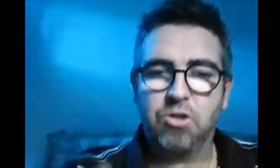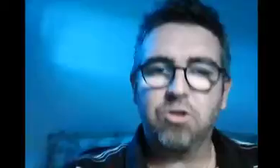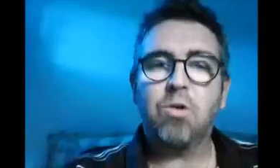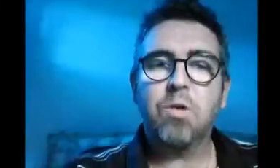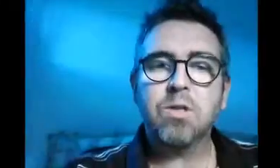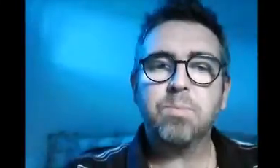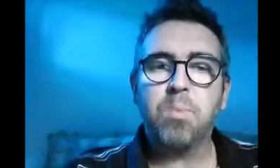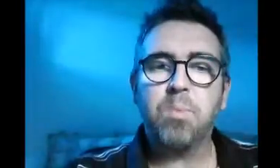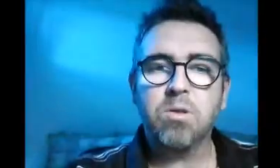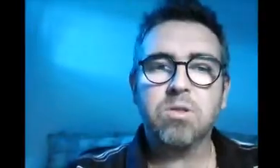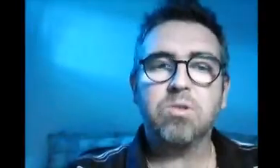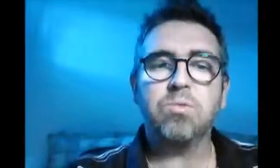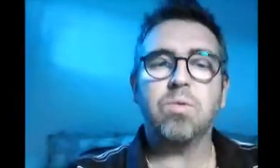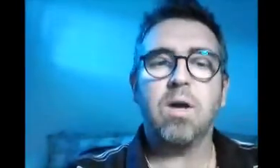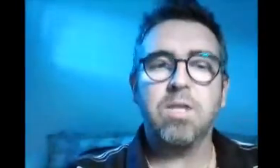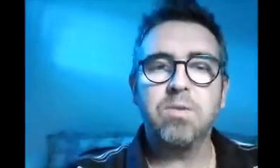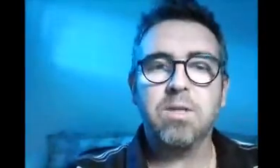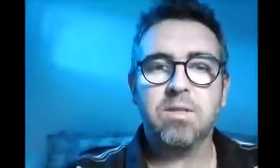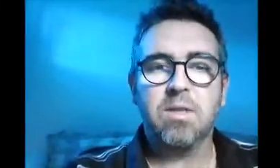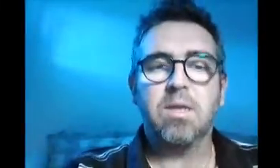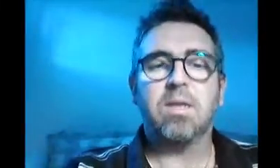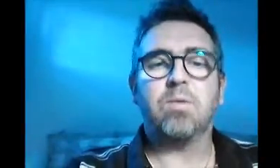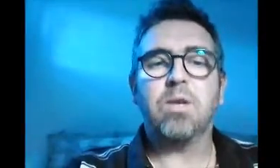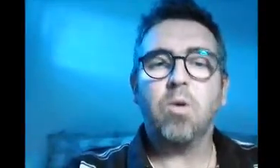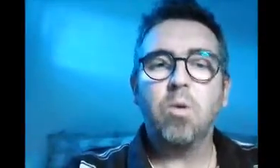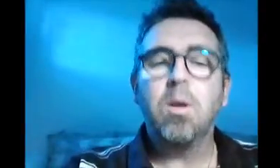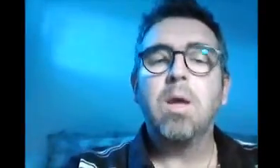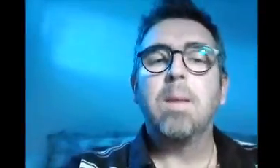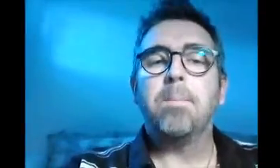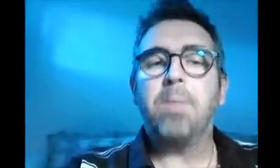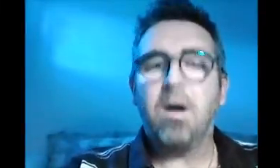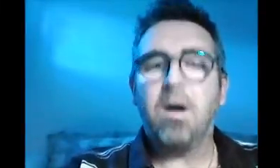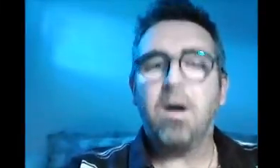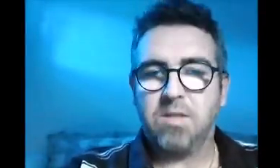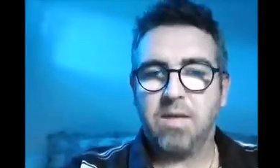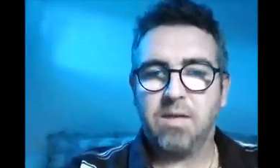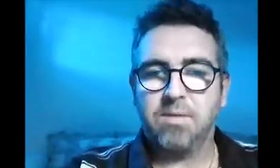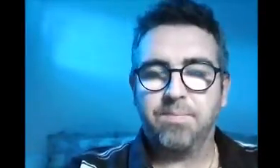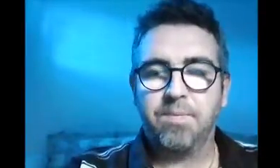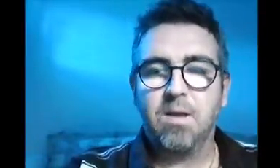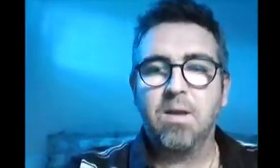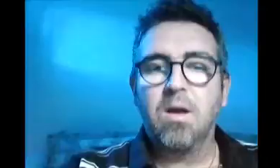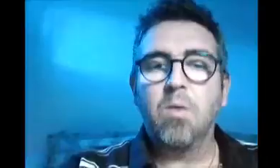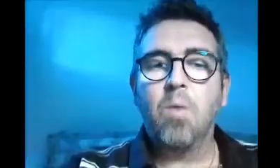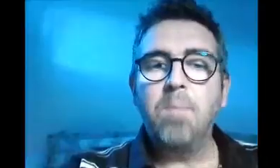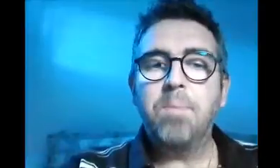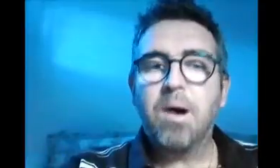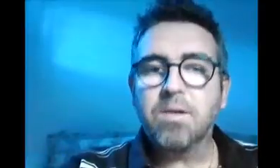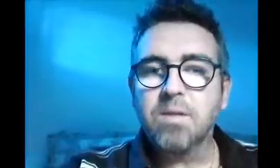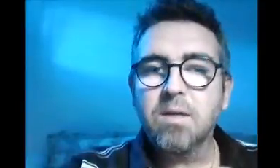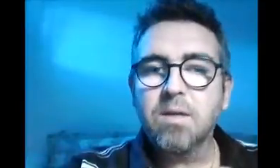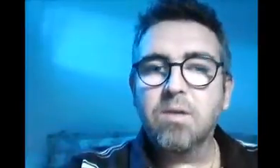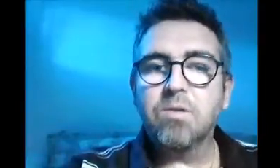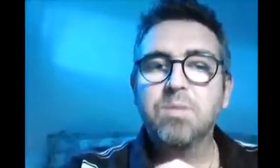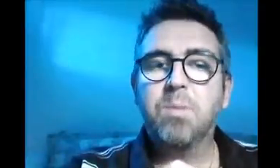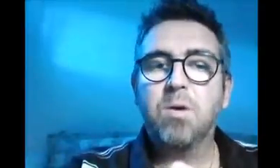position corresponds to a unit that we call parsec. 1 parsec corresponds